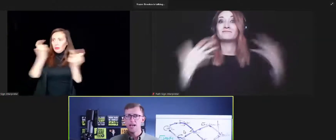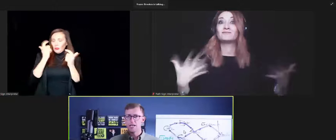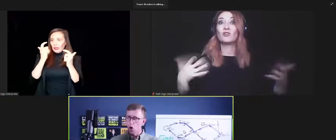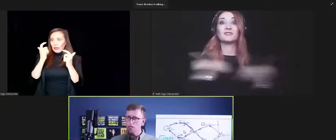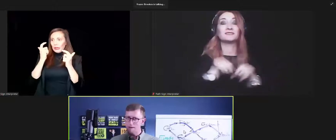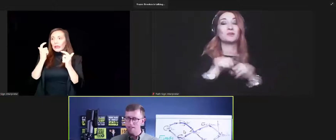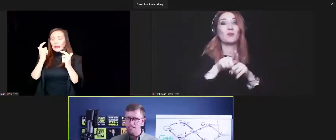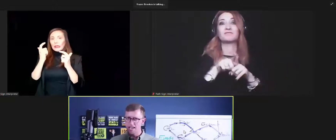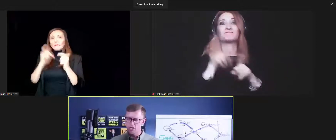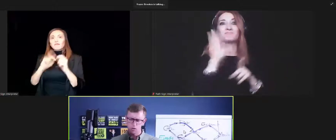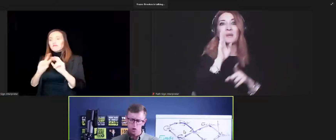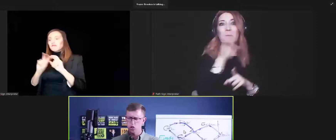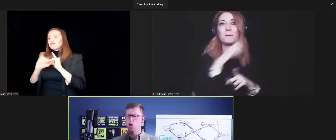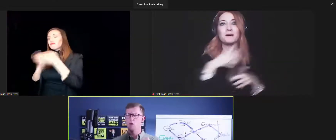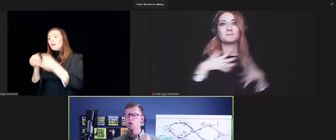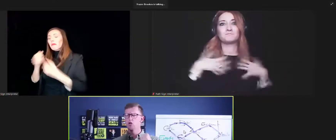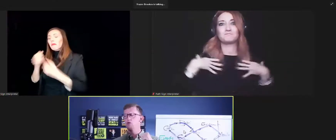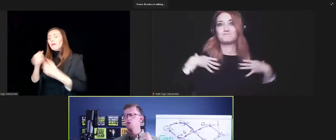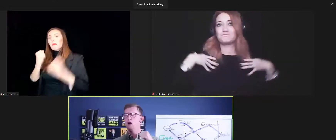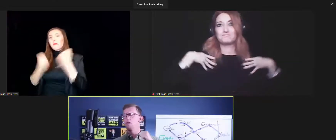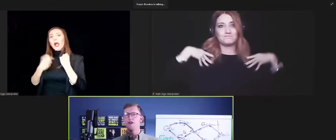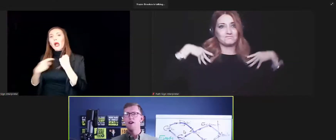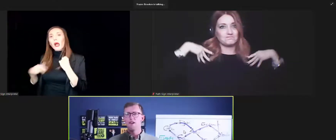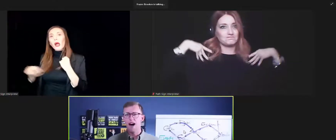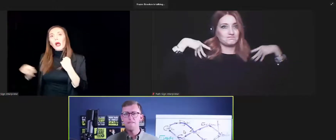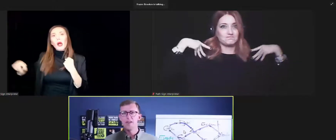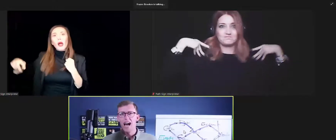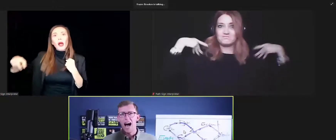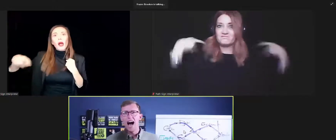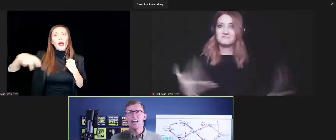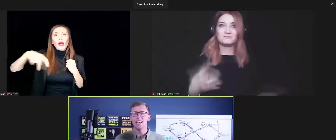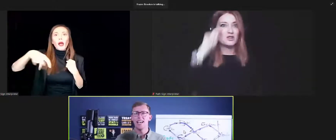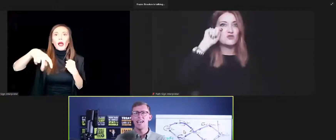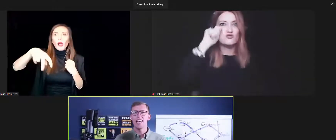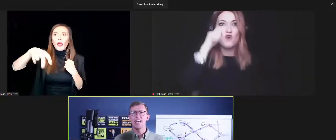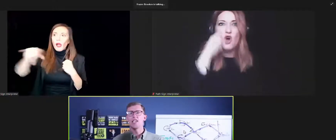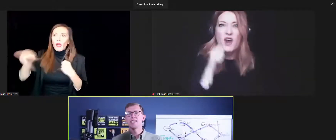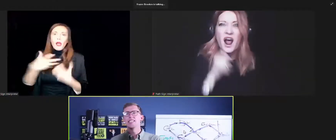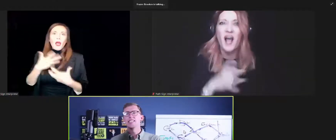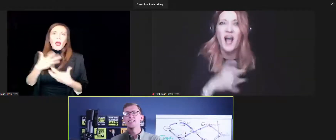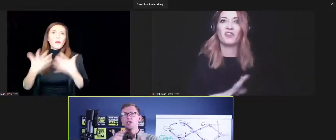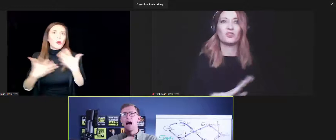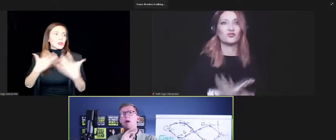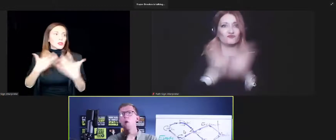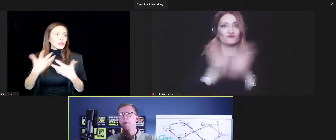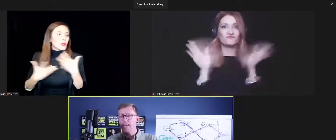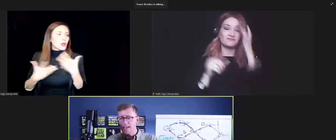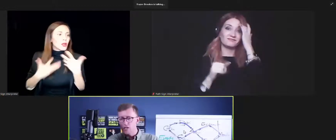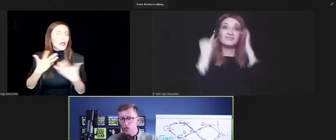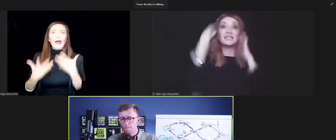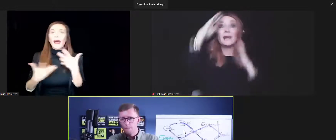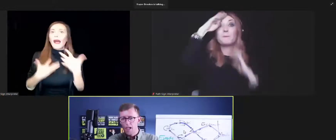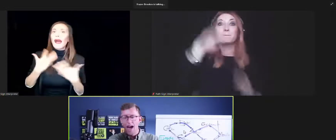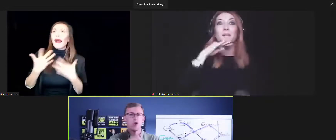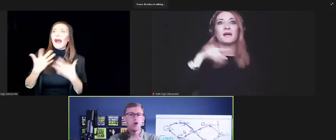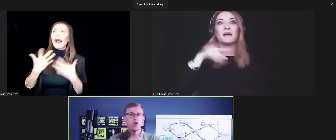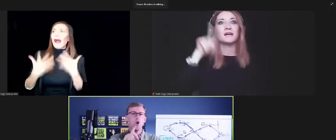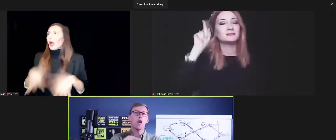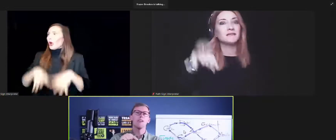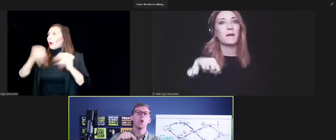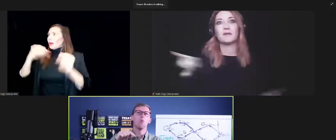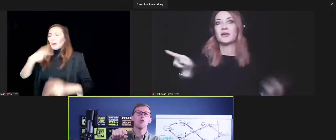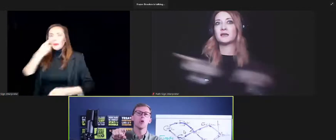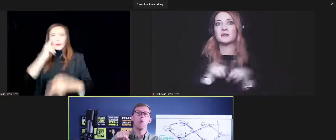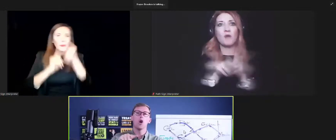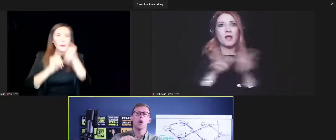He's holding back the tears. He wants to show his strength, right? And he says, listen, I'm going to open the gates and you're going to